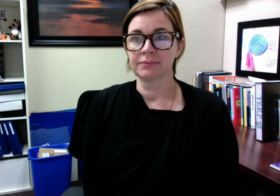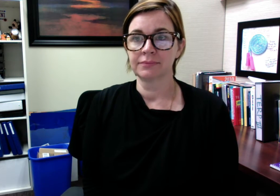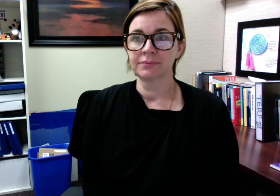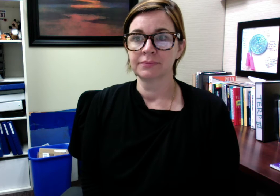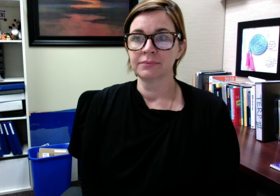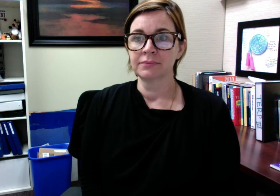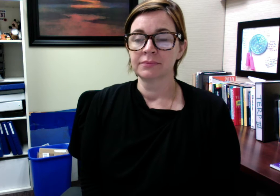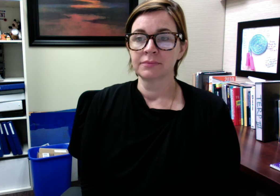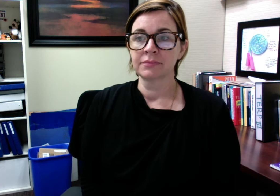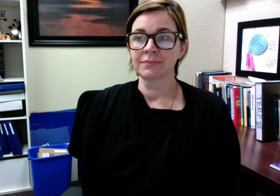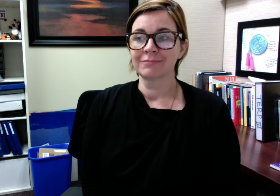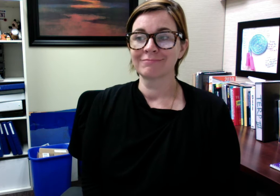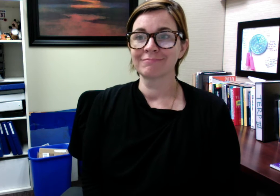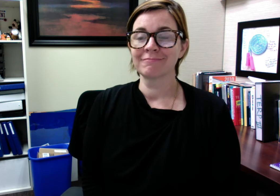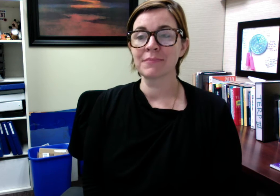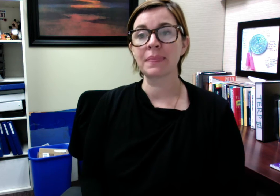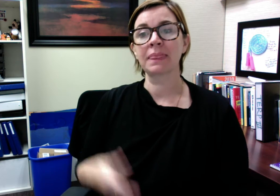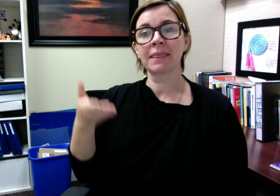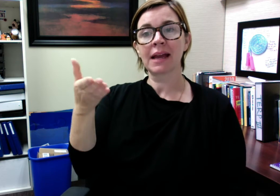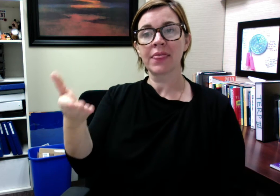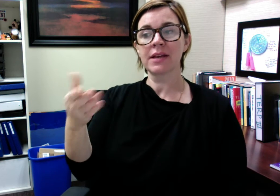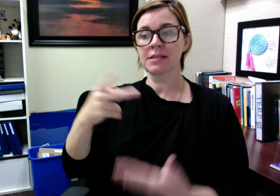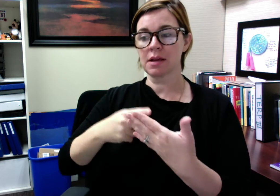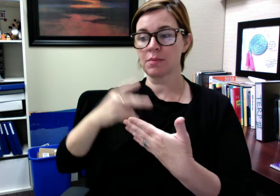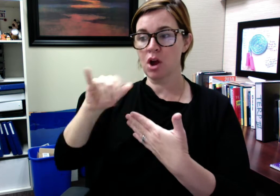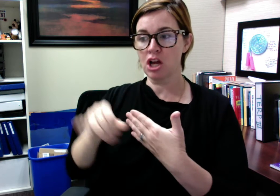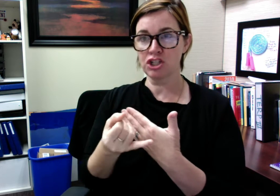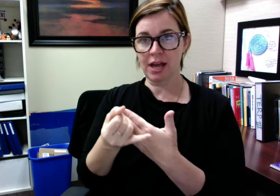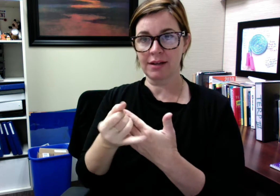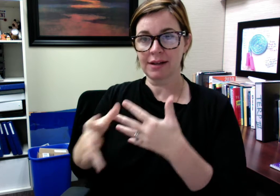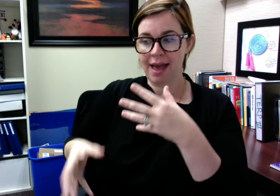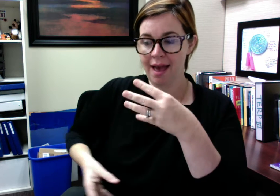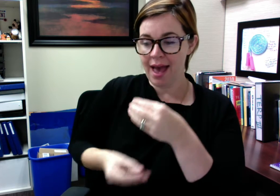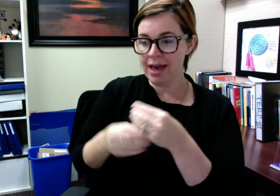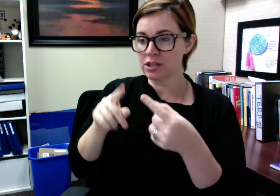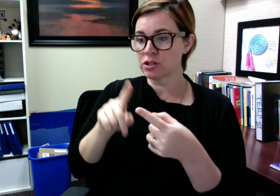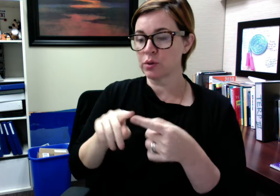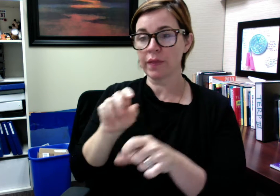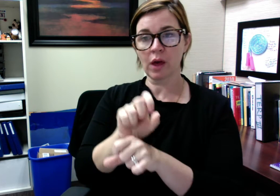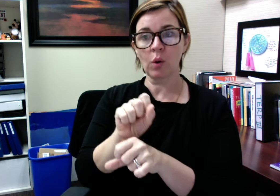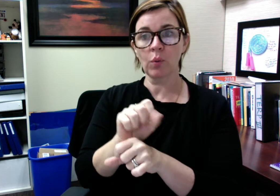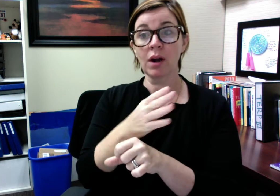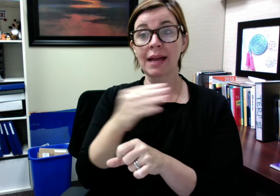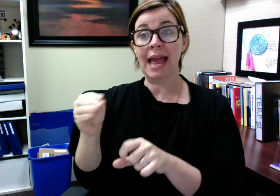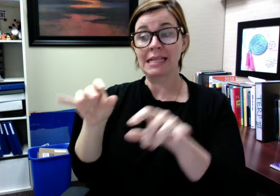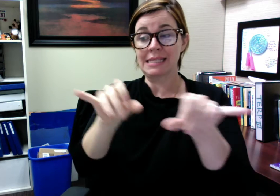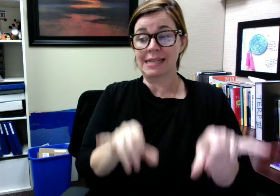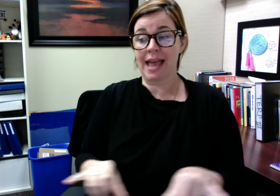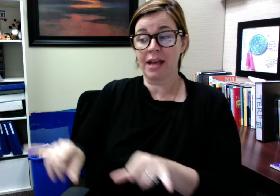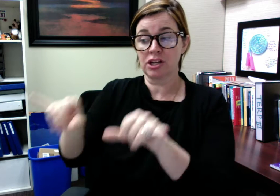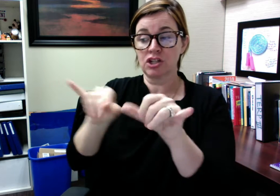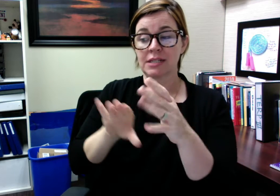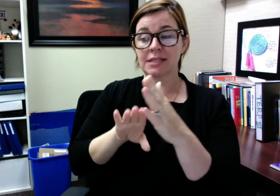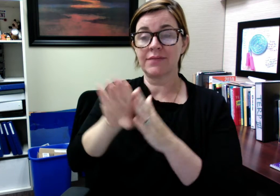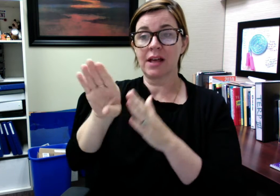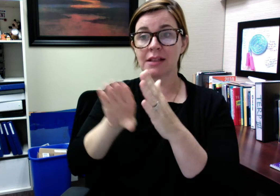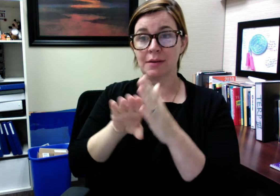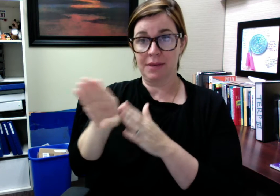This project built on the work in standards development at the individual state level,